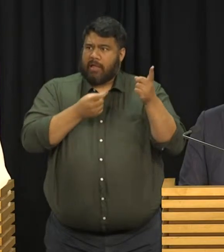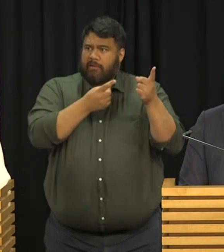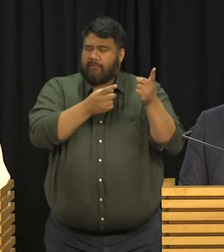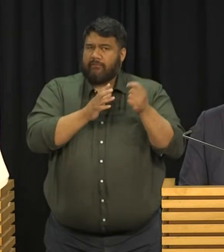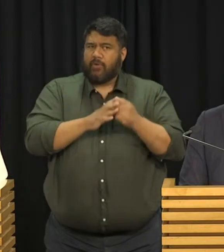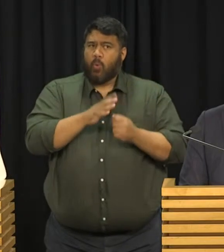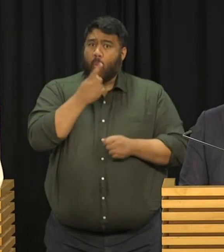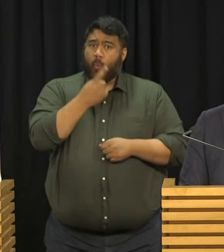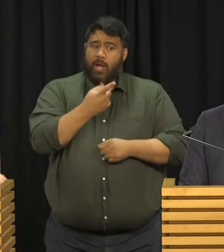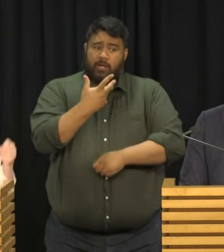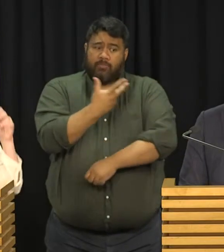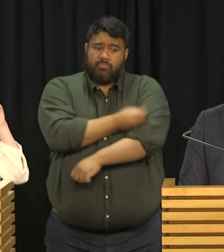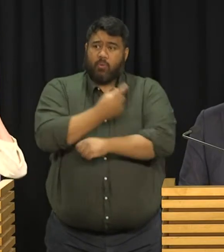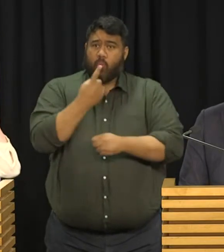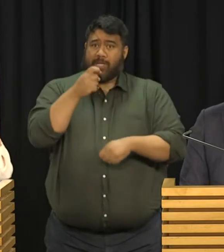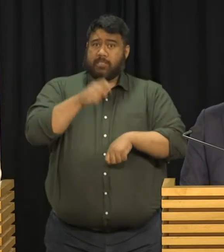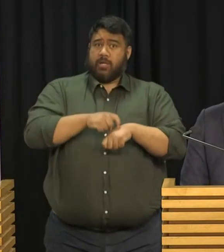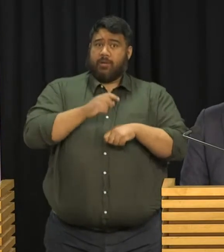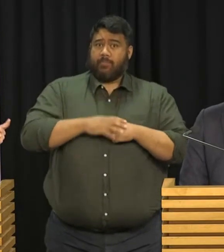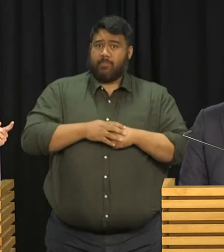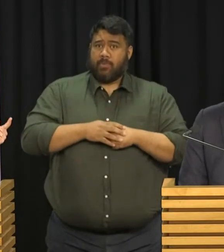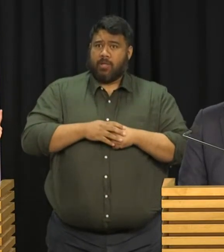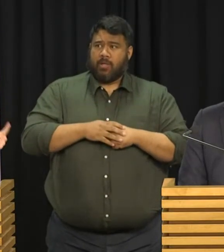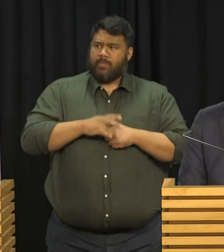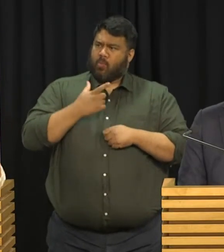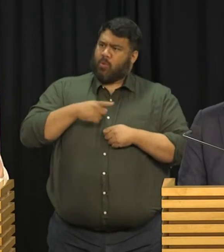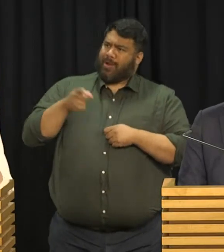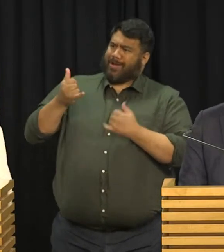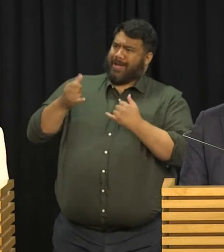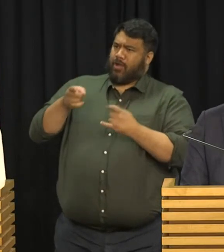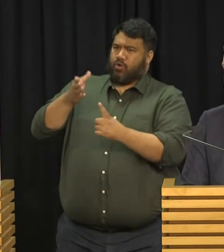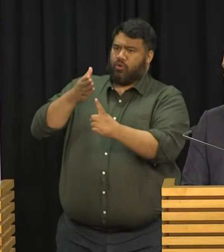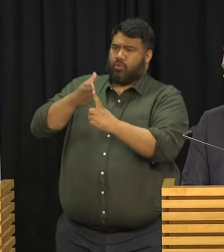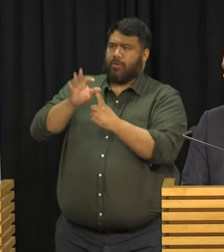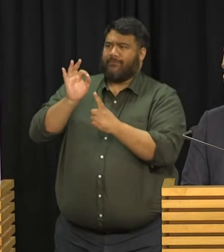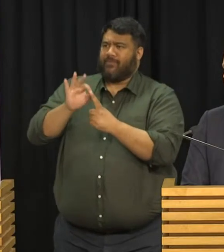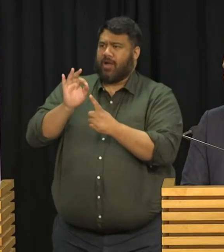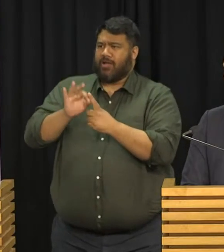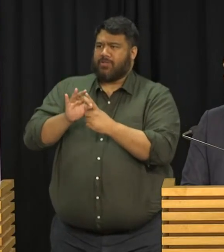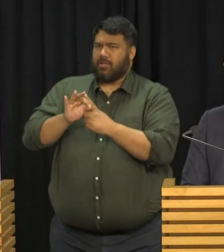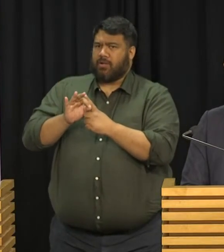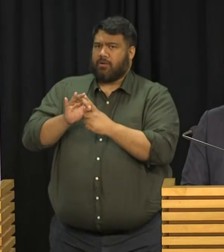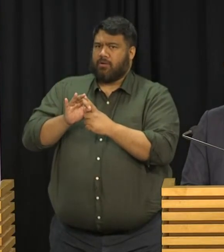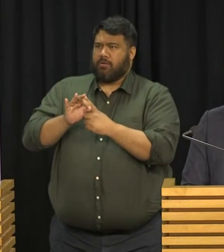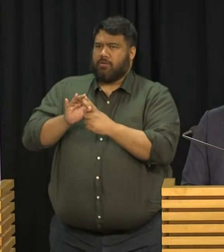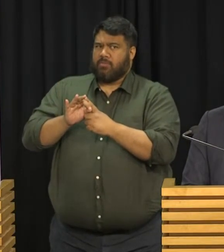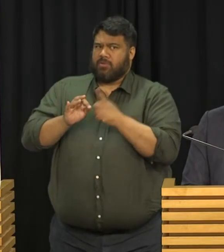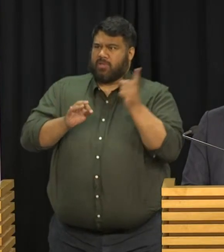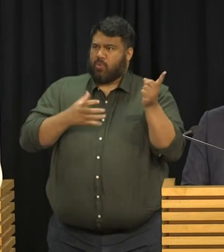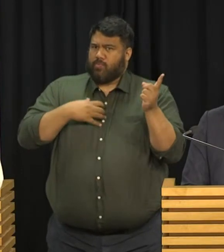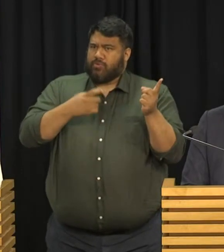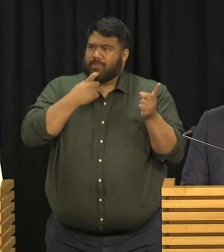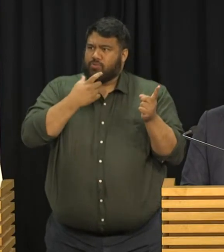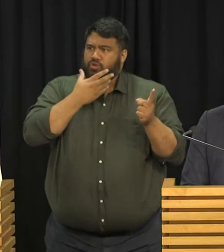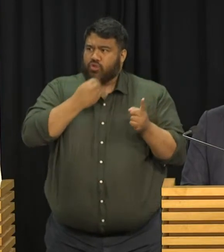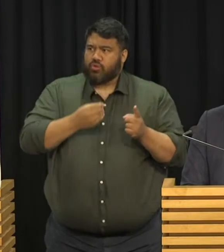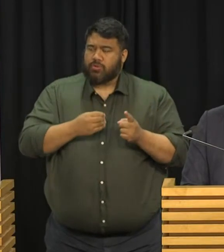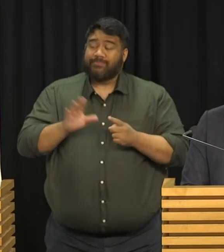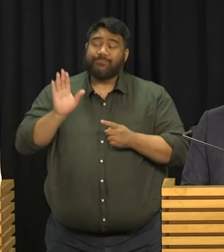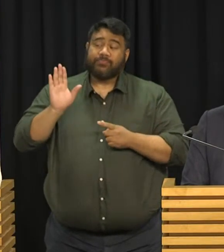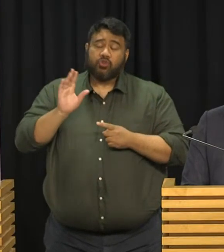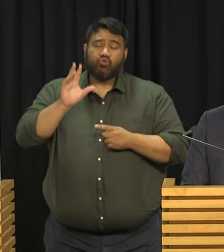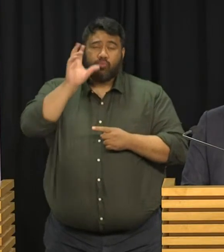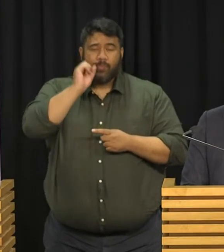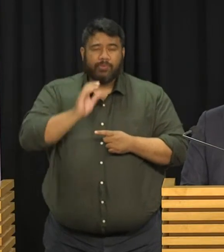over the ordinary temperature single shot Johnson & Johnson? So, because what we did from the very beginning, keeping in mind there's been